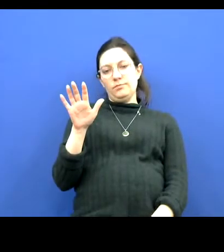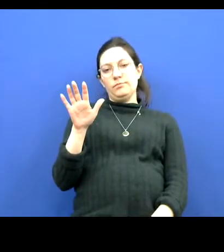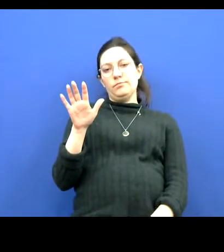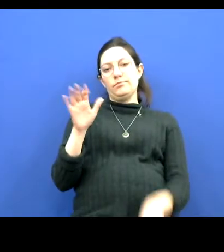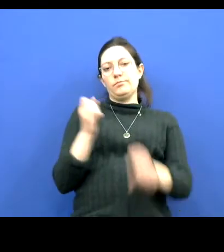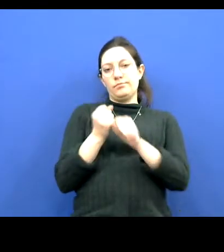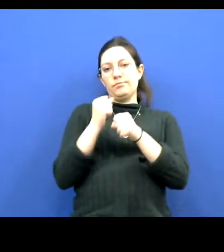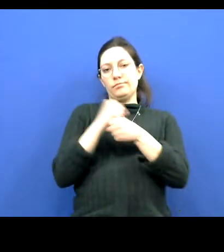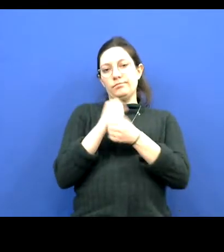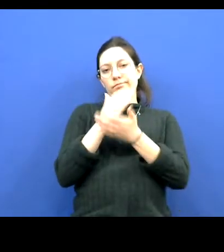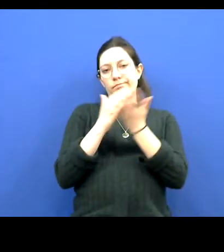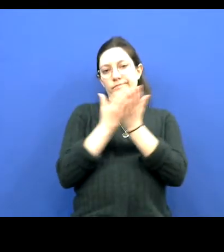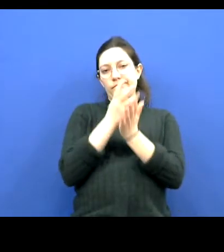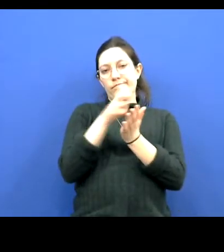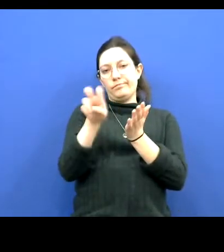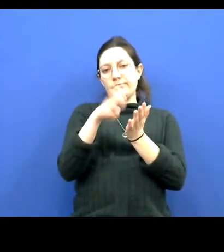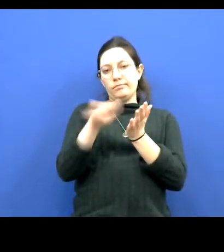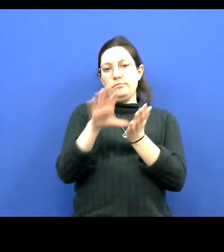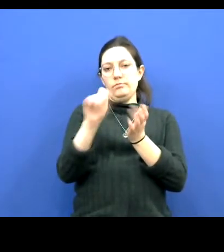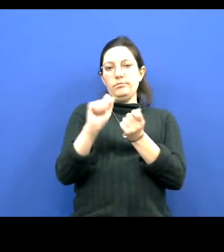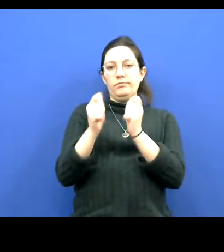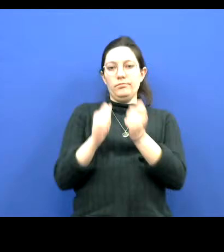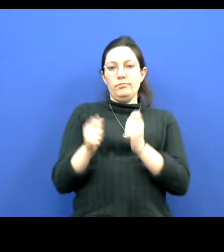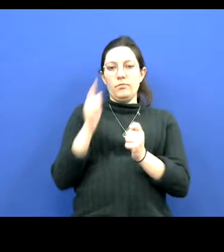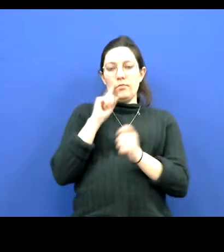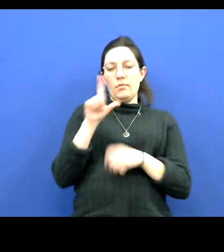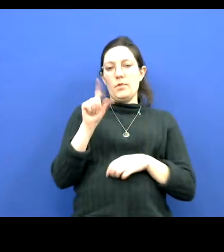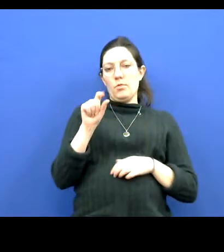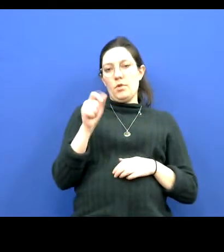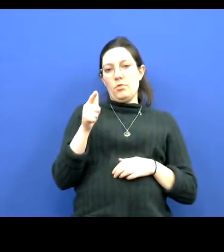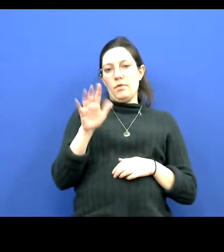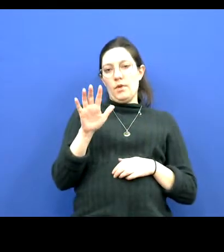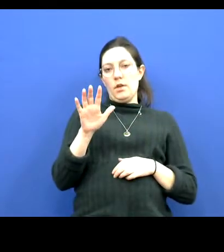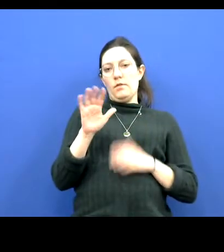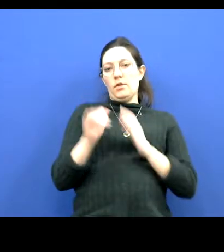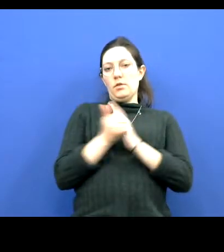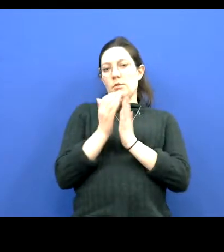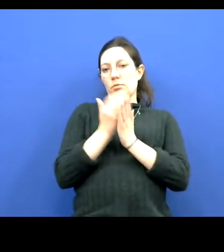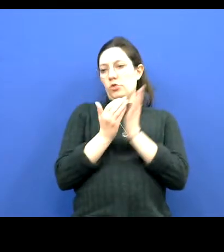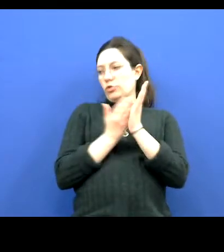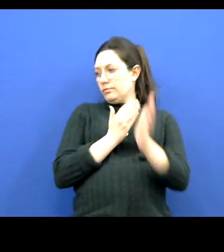make appropriate budget transfers and adjustments to the 2025 adopted budget.